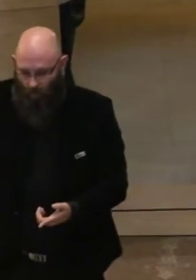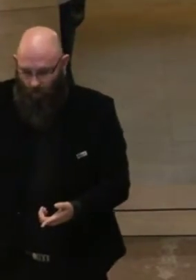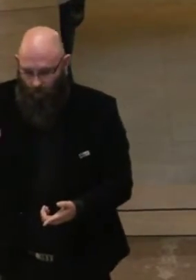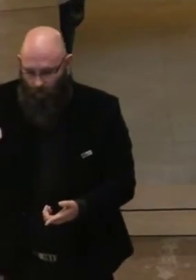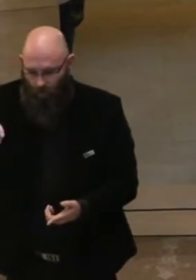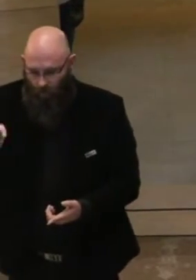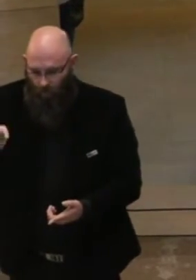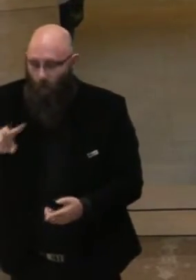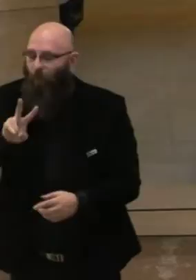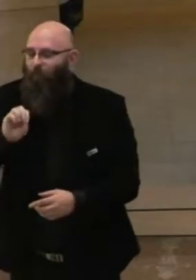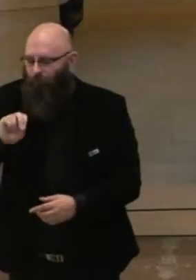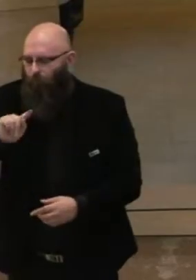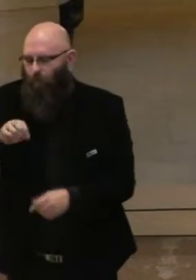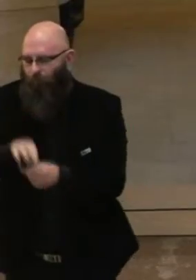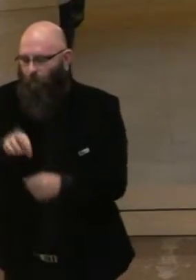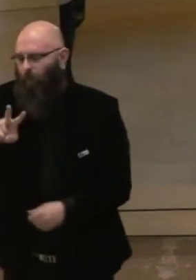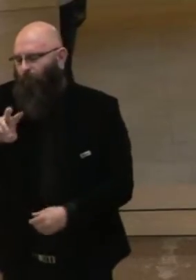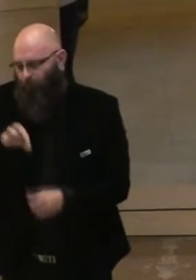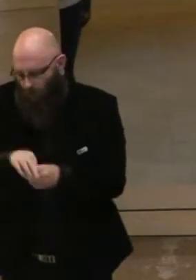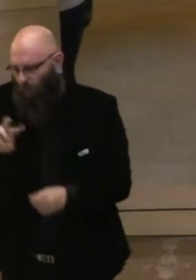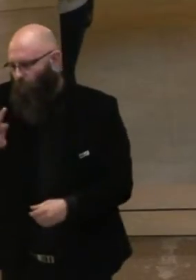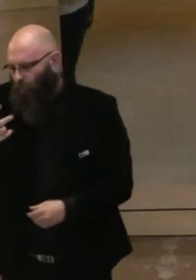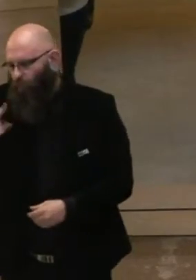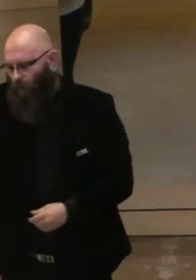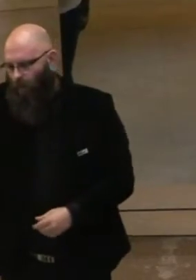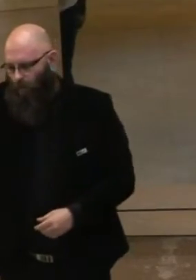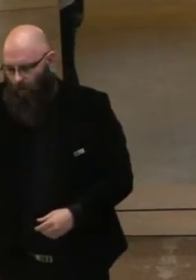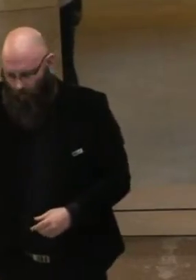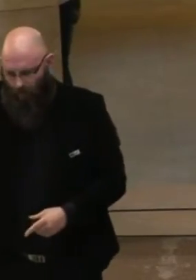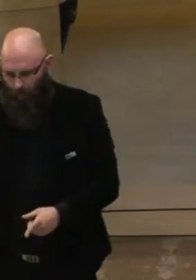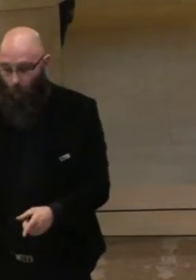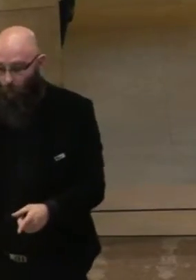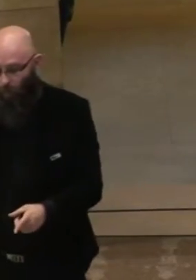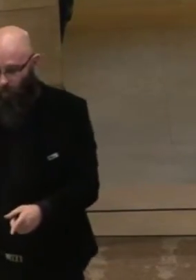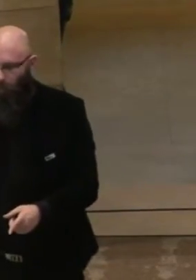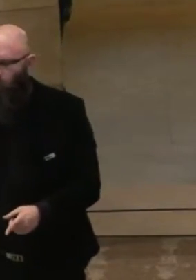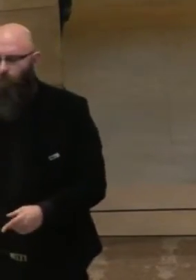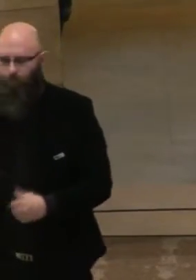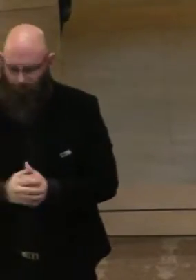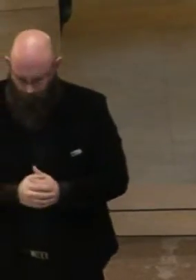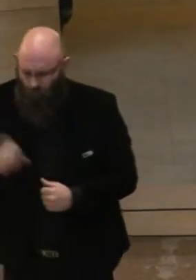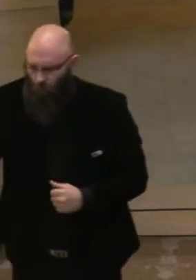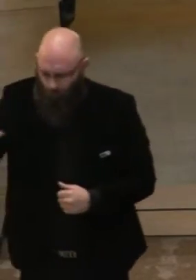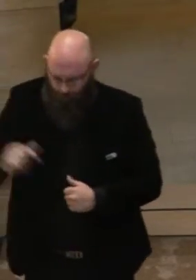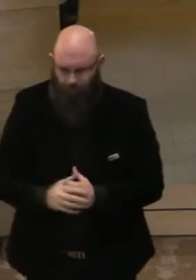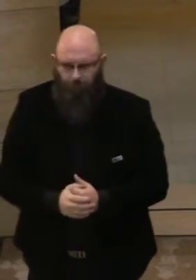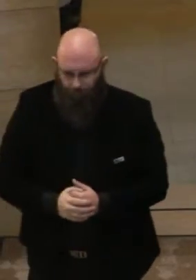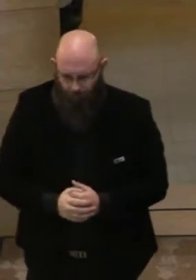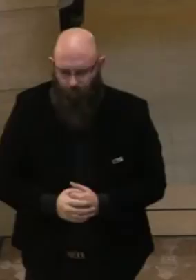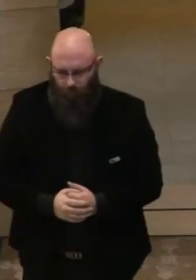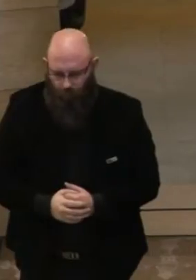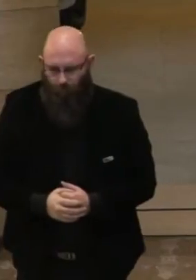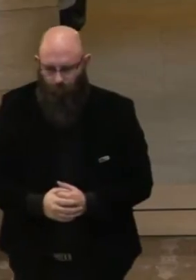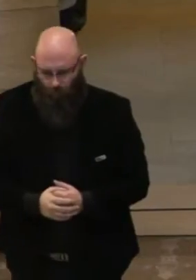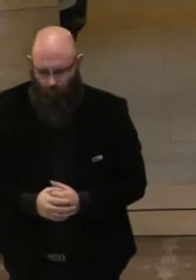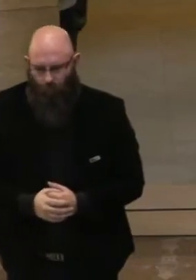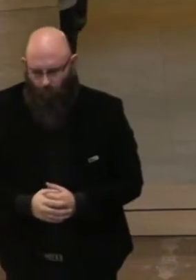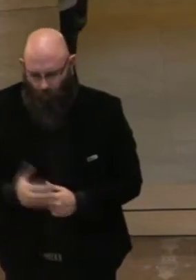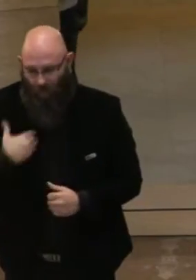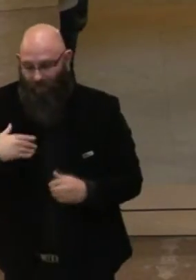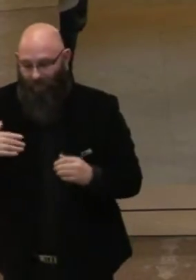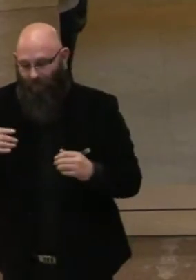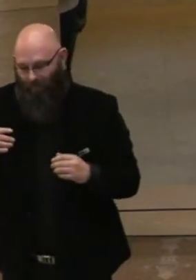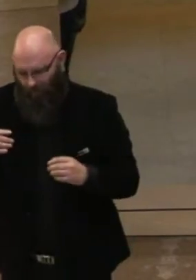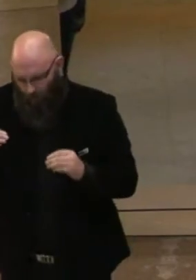Minnesota and America has more problems than we deserve and more solutions than we apply. Suffice it to say that